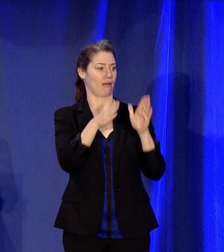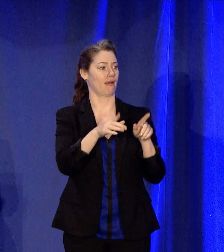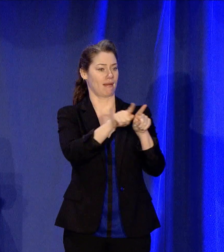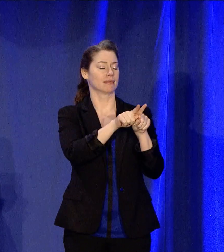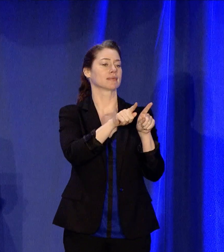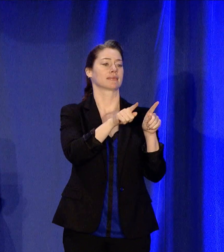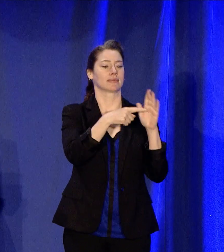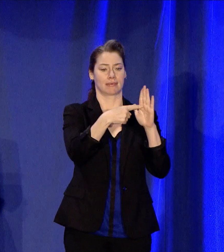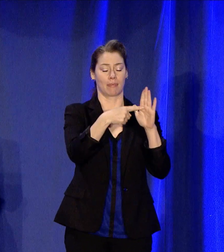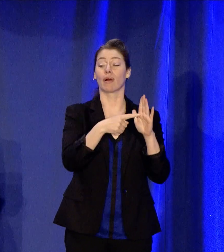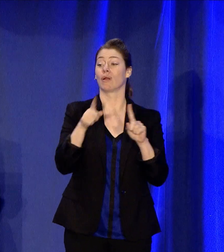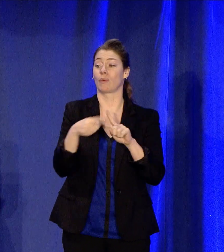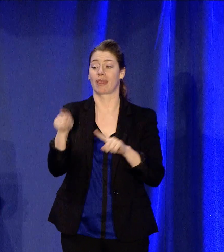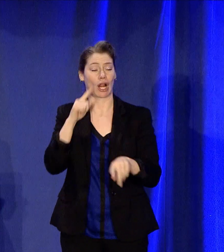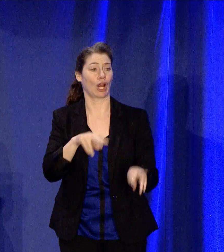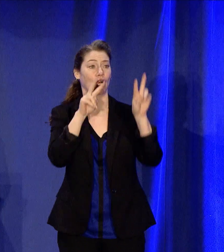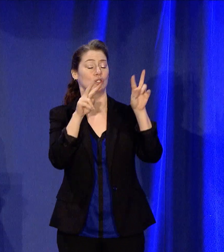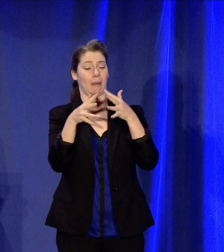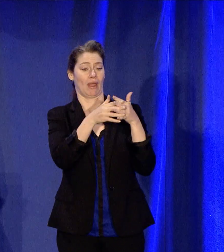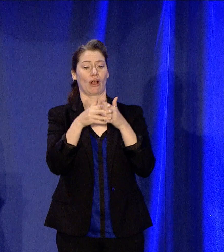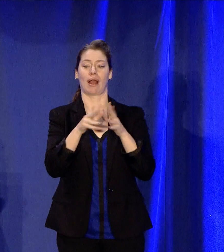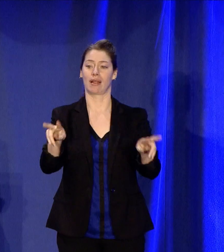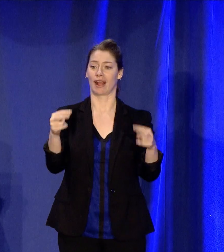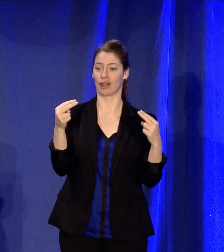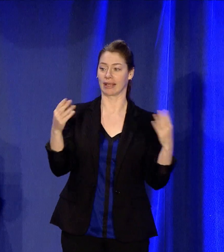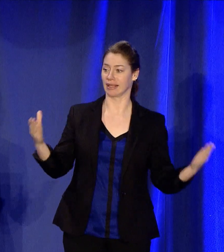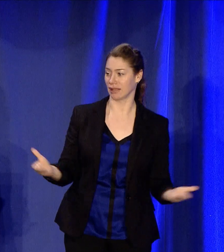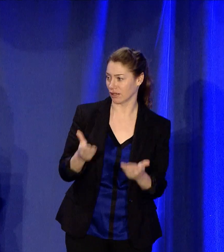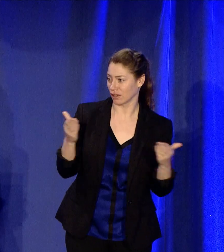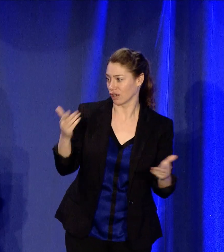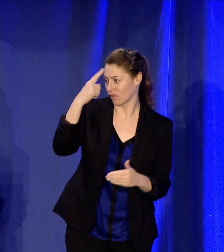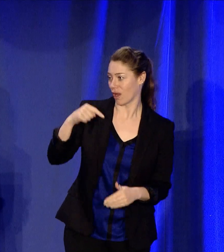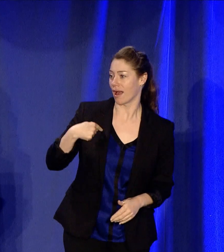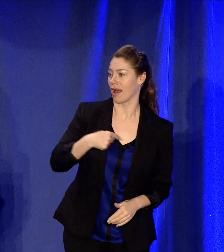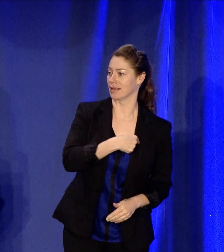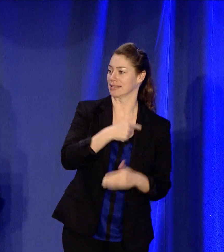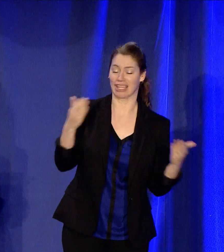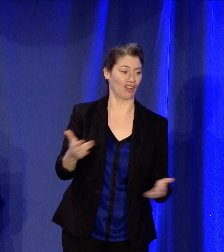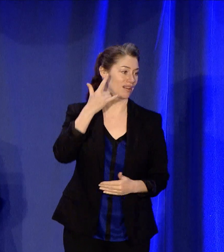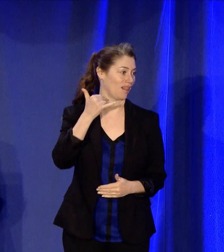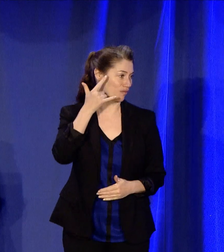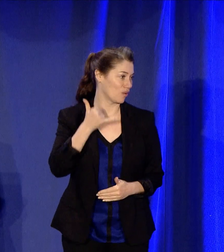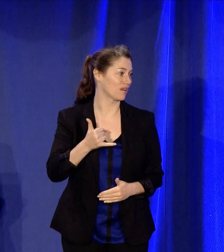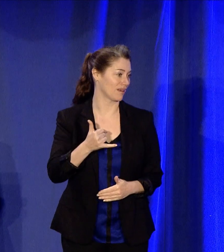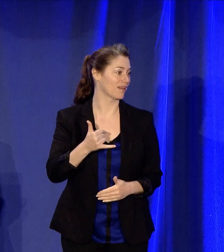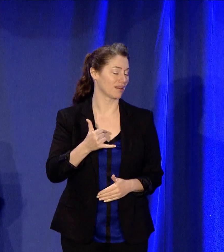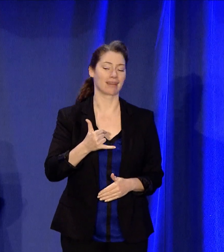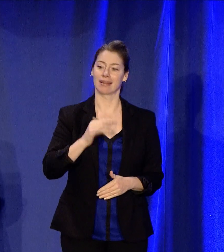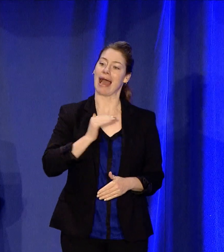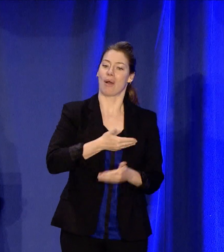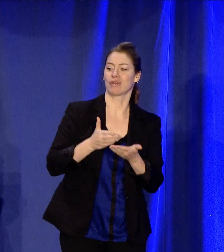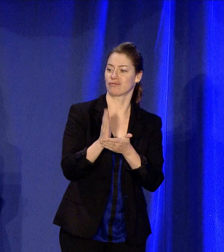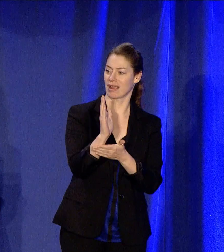And when they look to America, increasingly they look here, to us in California. Our